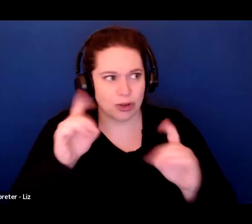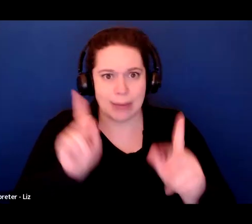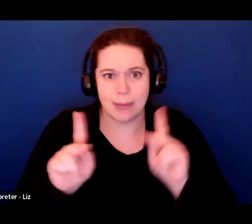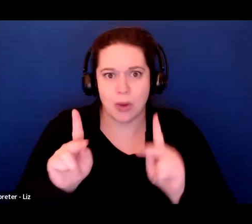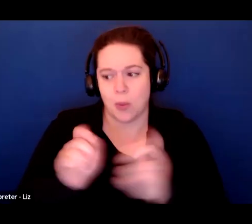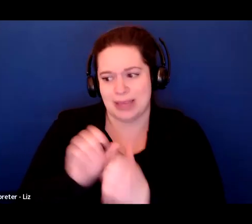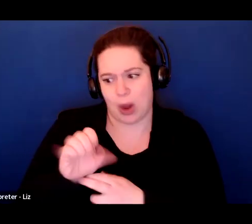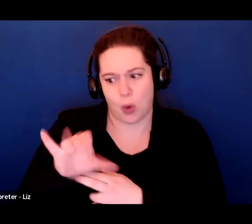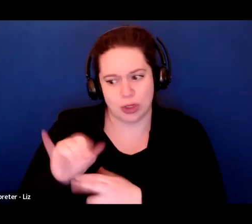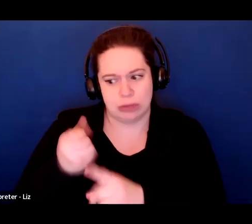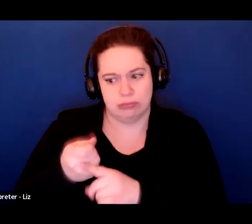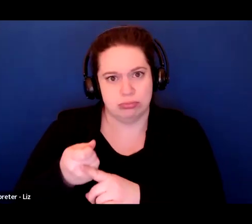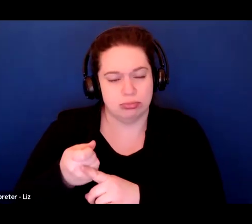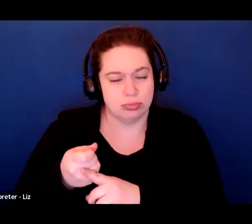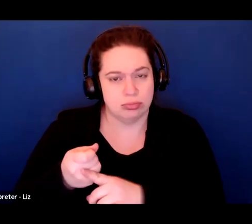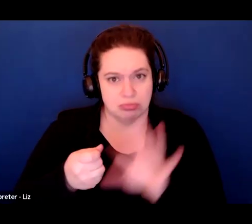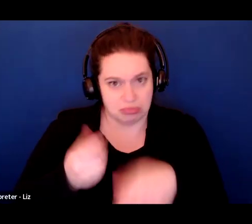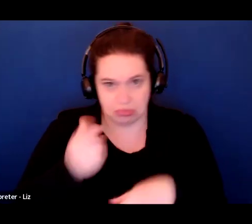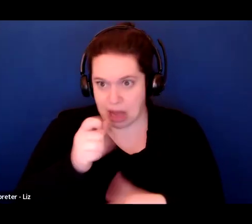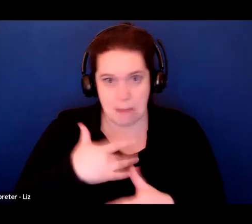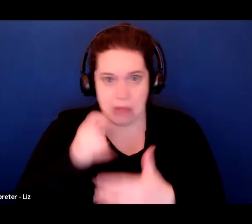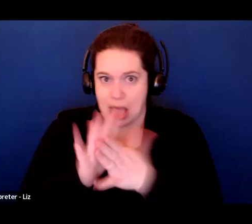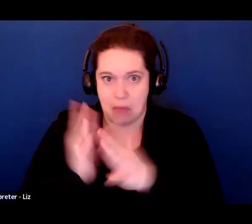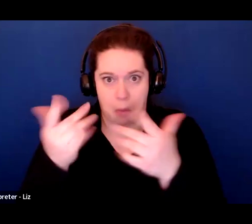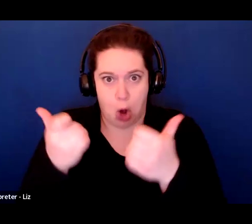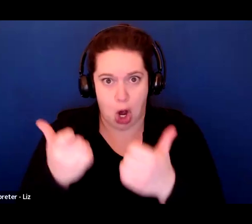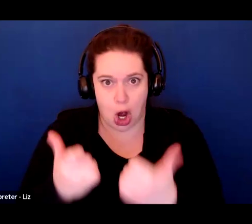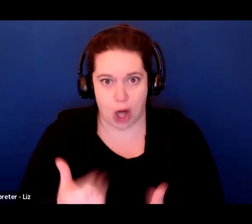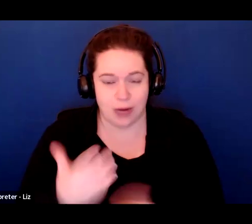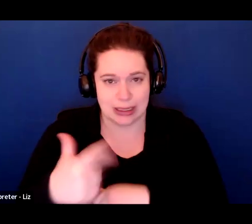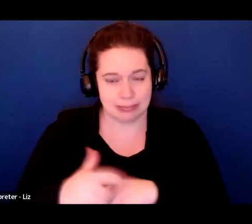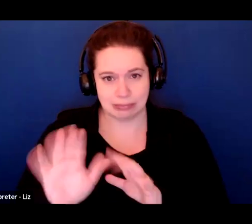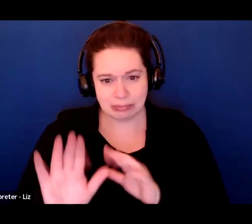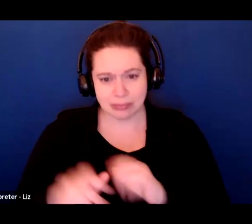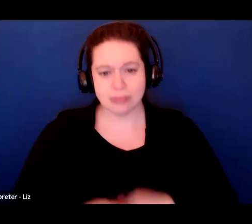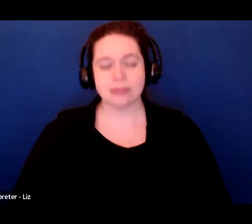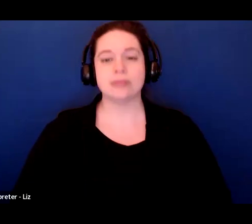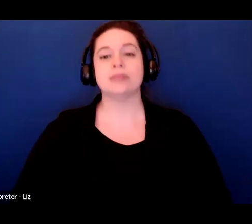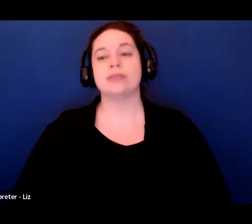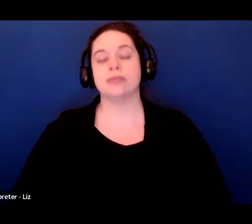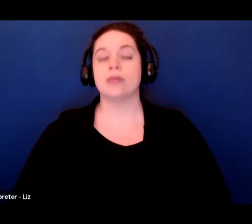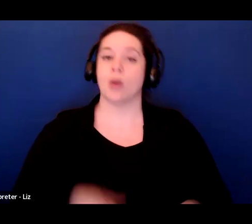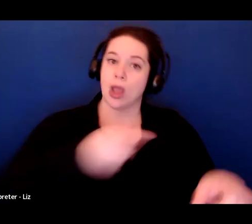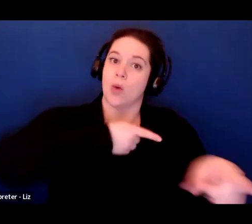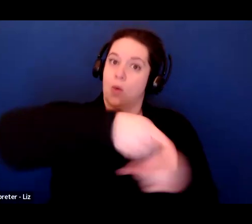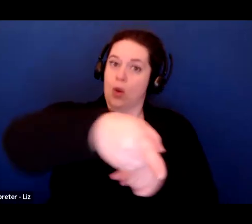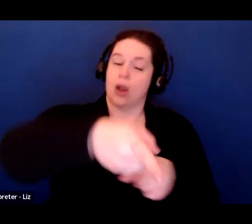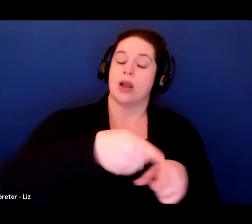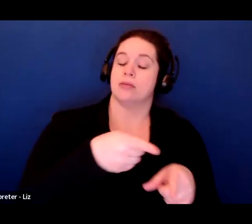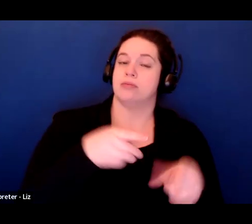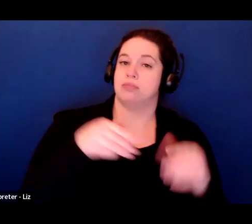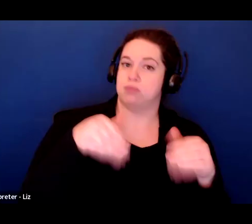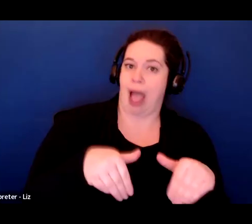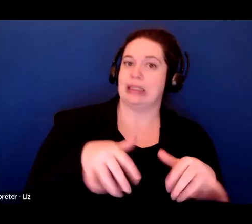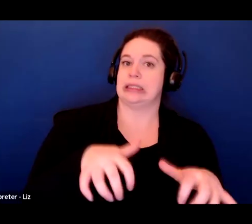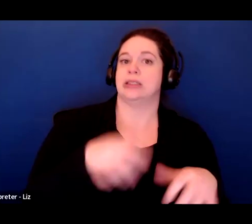that regard. I mean, we do this when we work in paralysis. We know, oh, spinal cord injury. Well, this